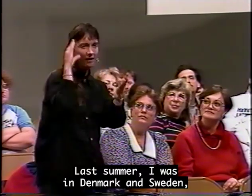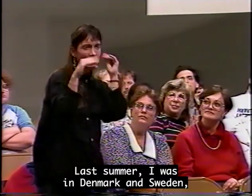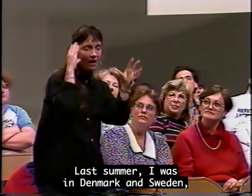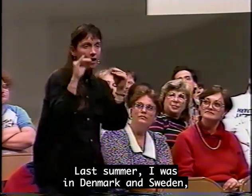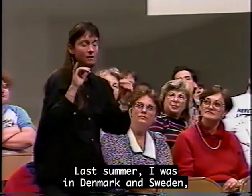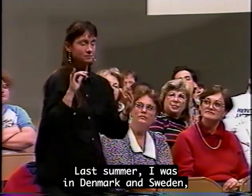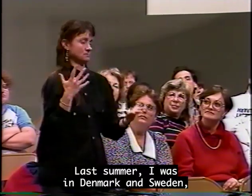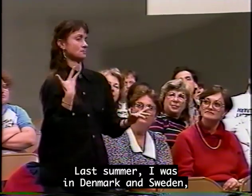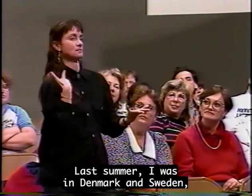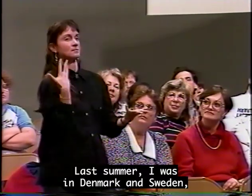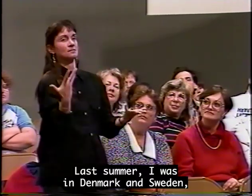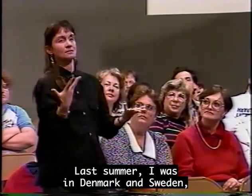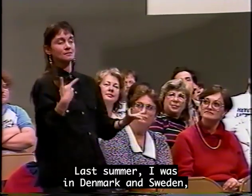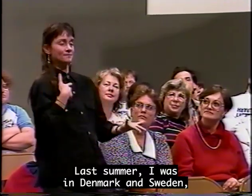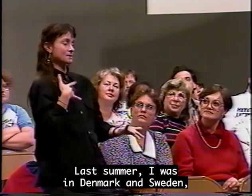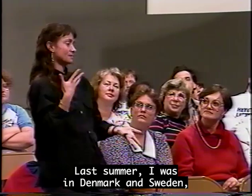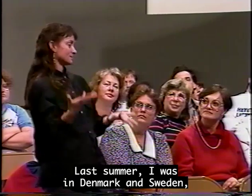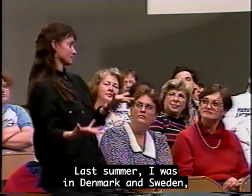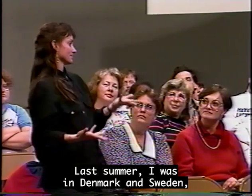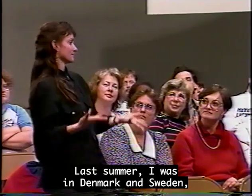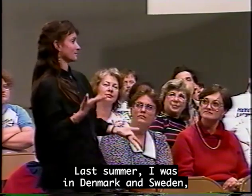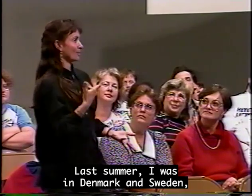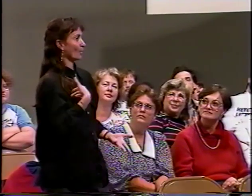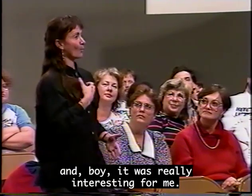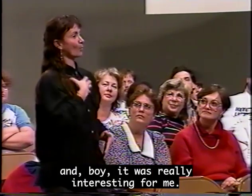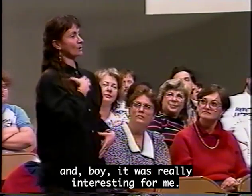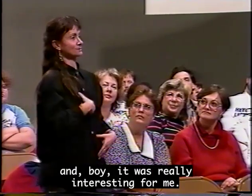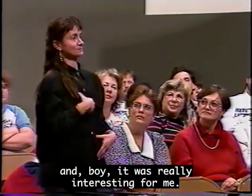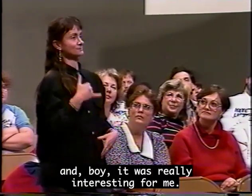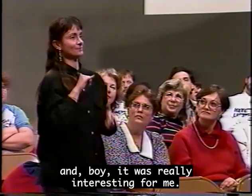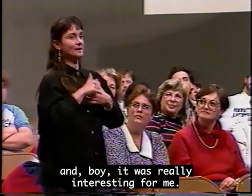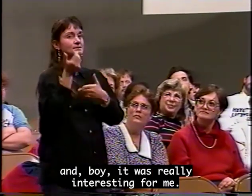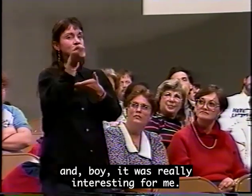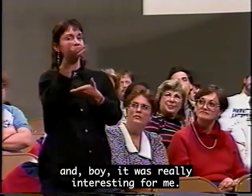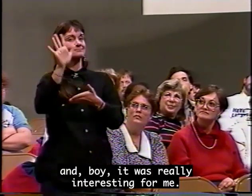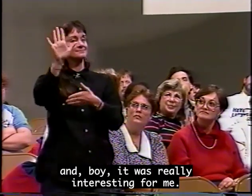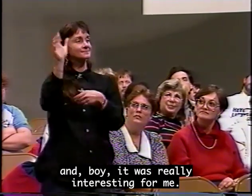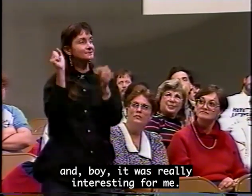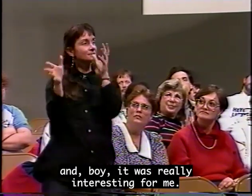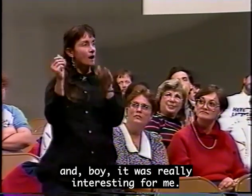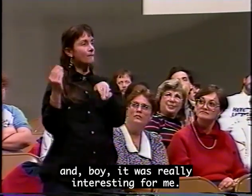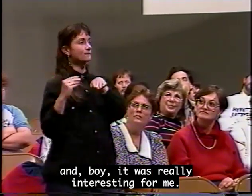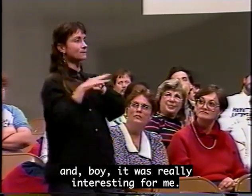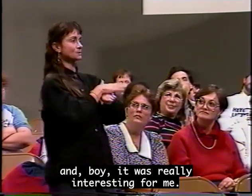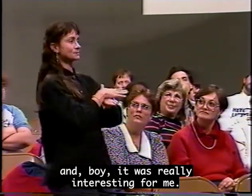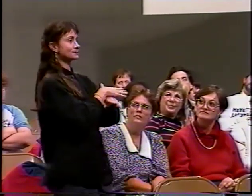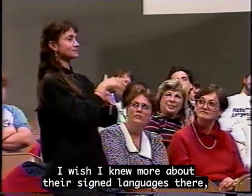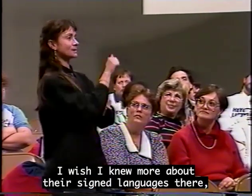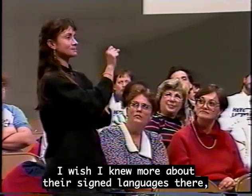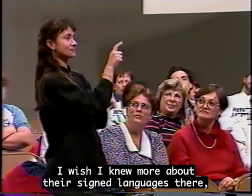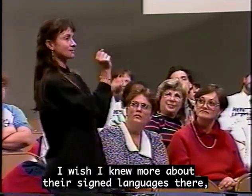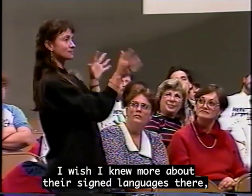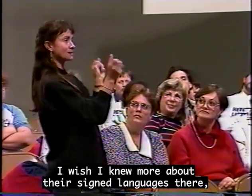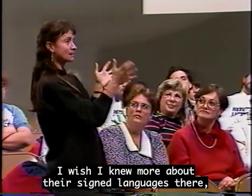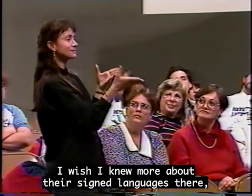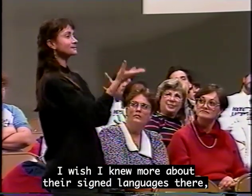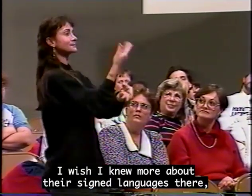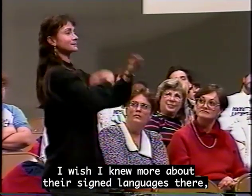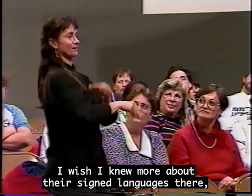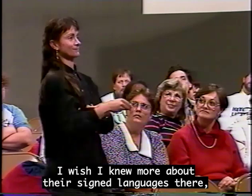Last summer I was in Denmark and Sweden, and boy, it was really interesting for me. I wish I knew more